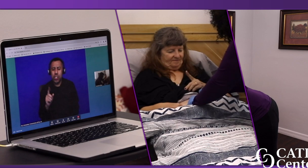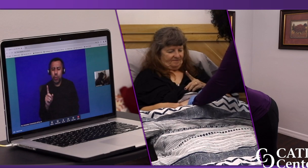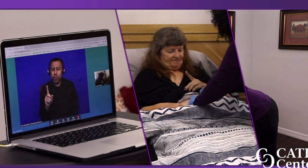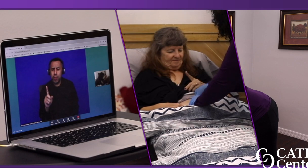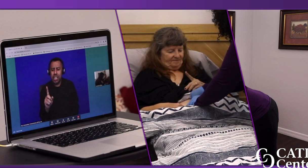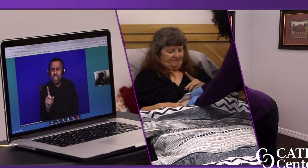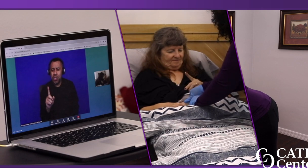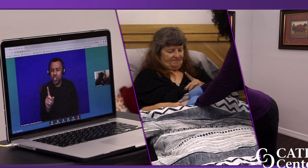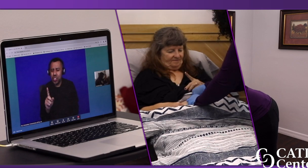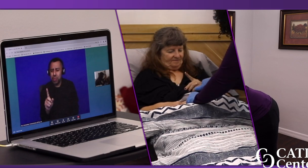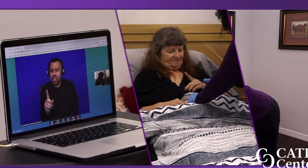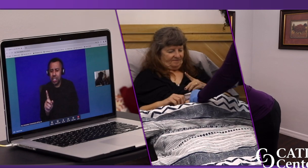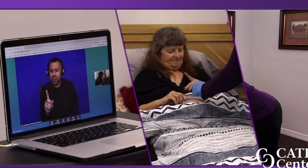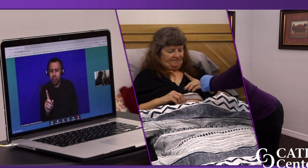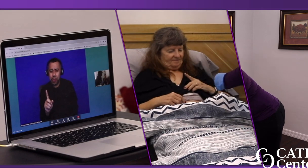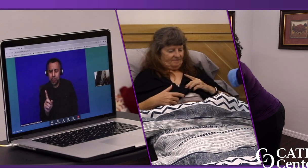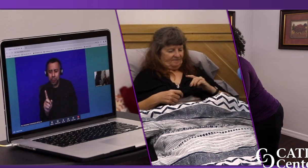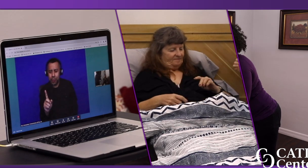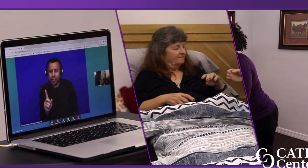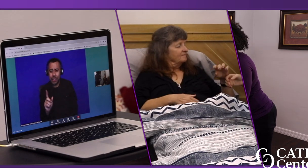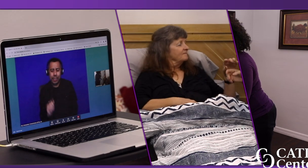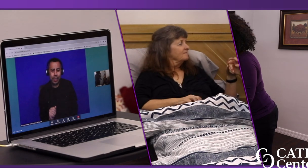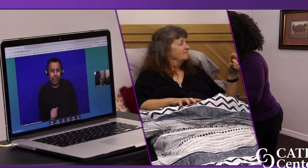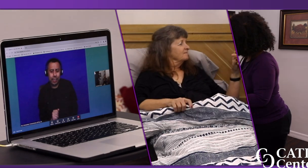This is the interpreter speaking. Give us just a minute.